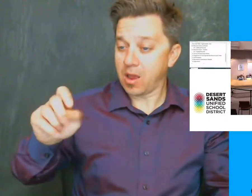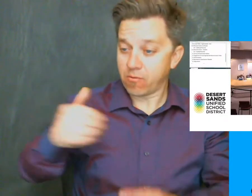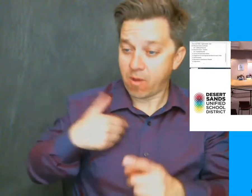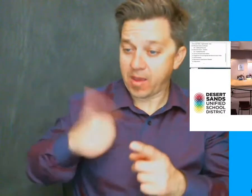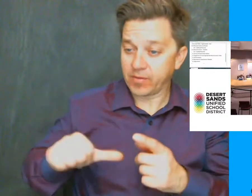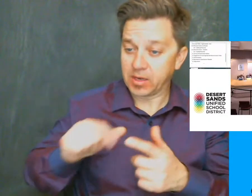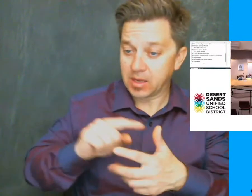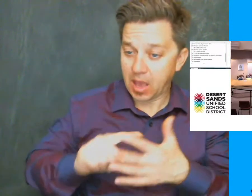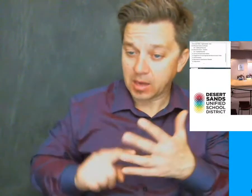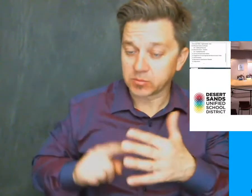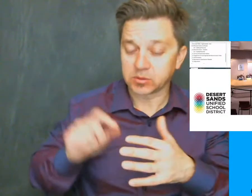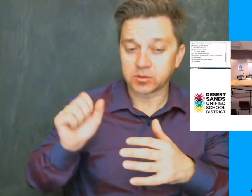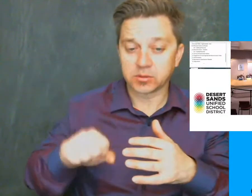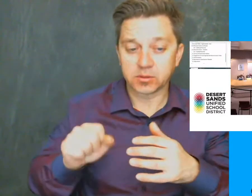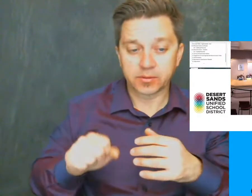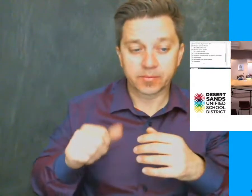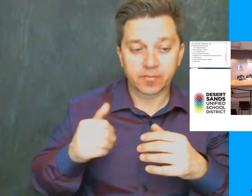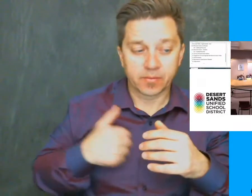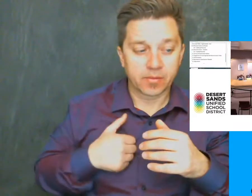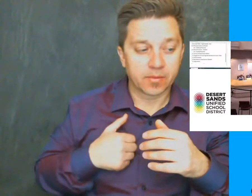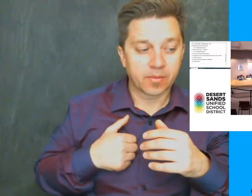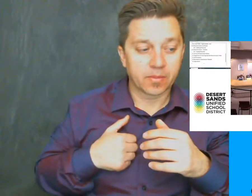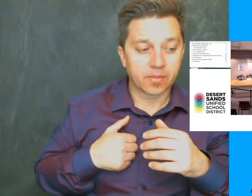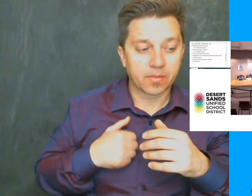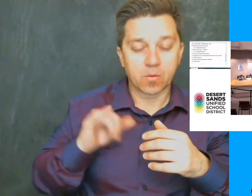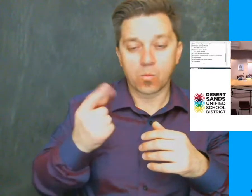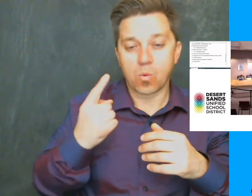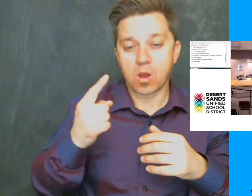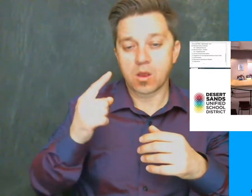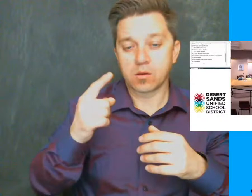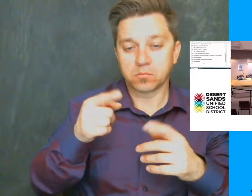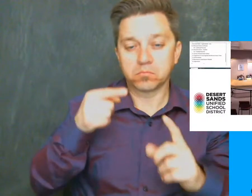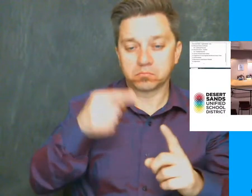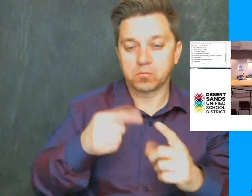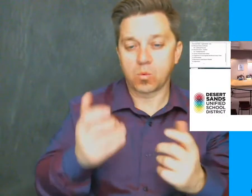Yes, we have a bind point item that I'd like to recommend.